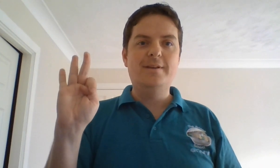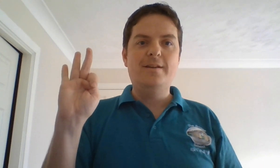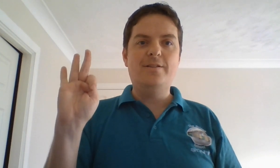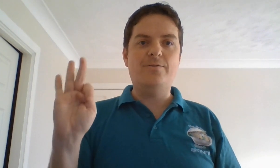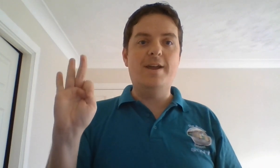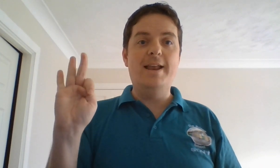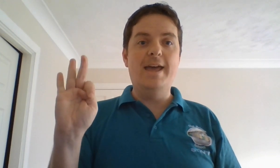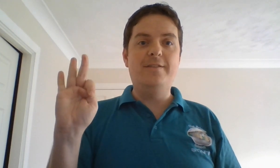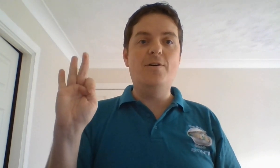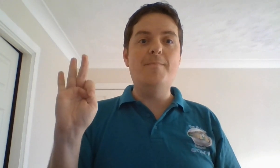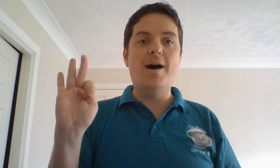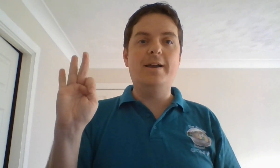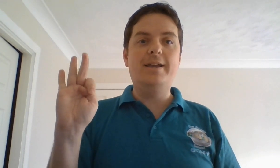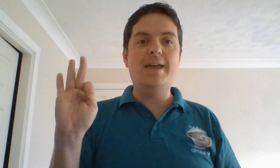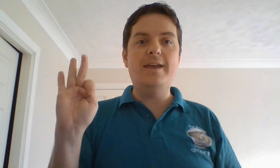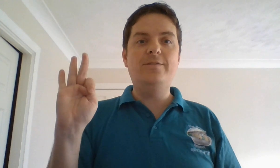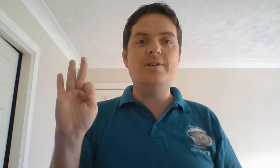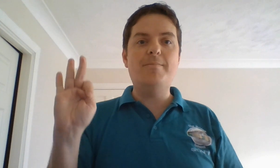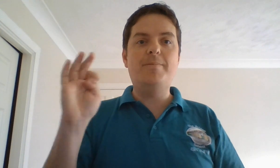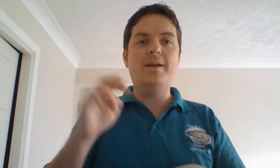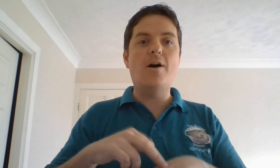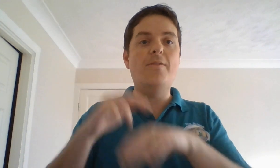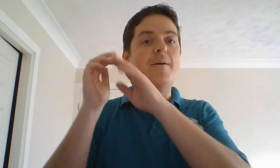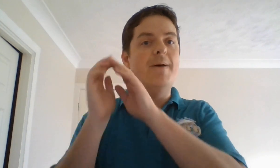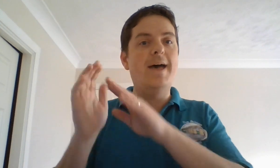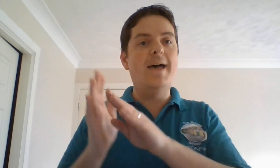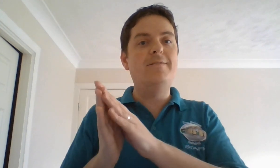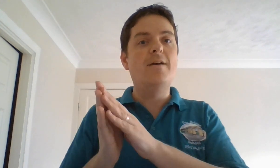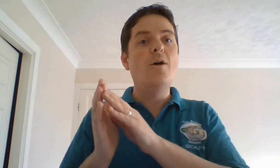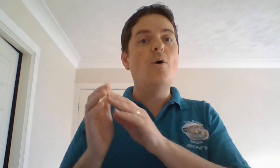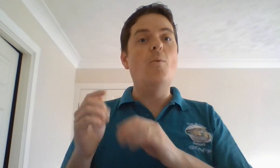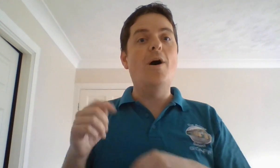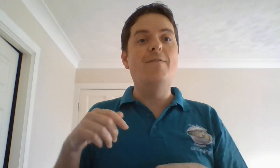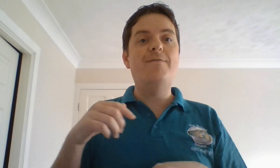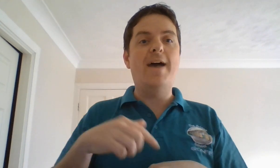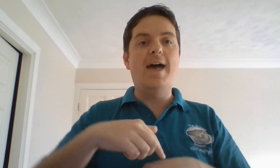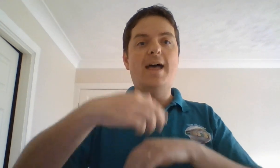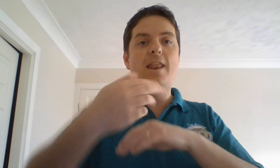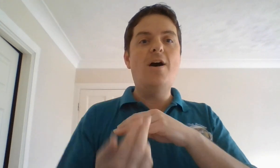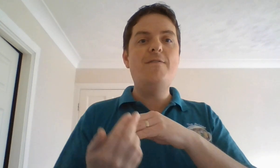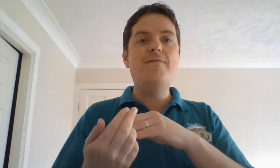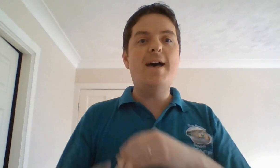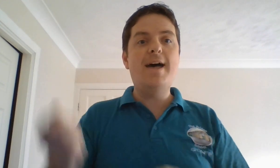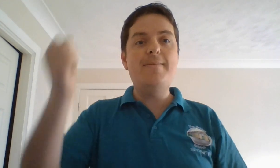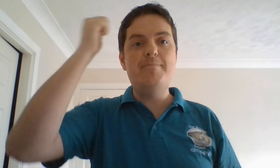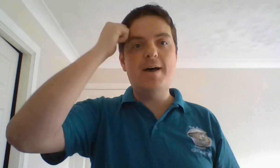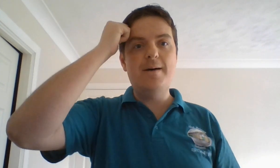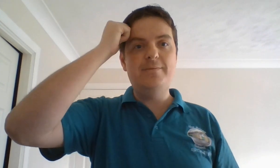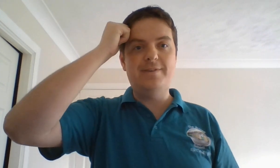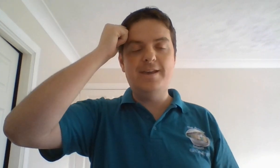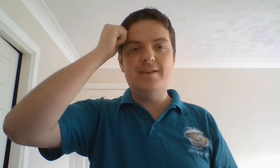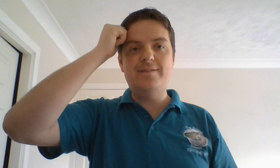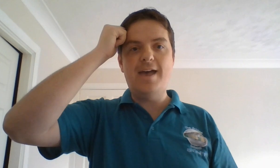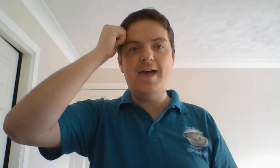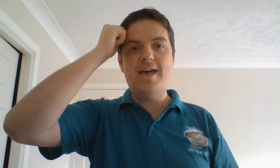Three little monkeys jumping on the bed. One fell off and bumped his head.